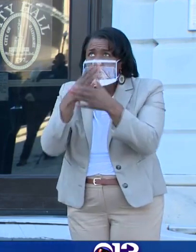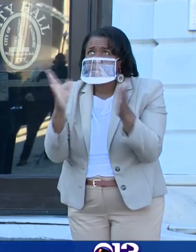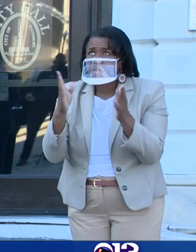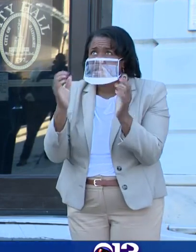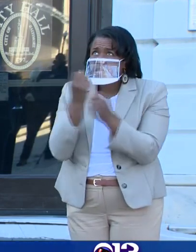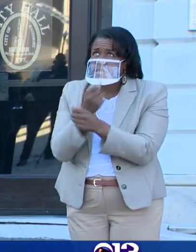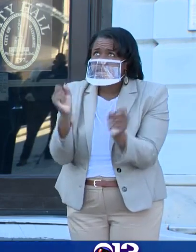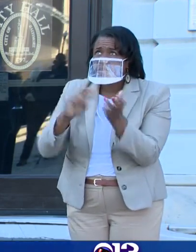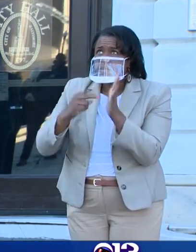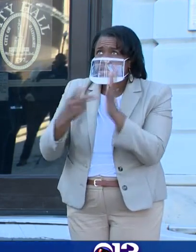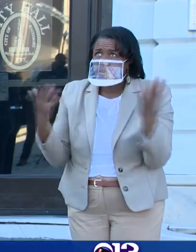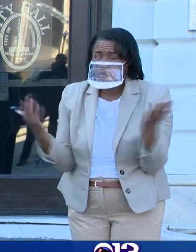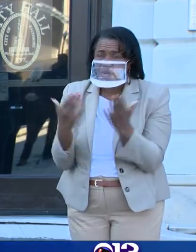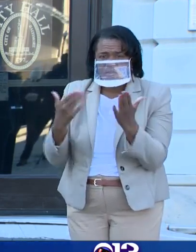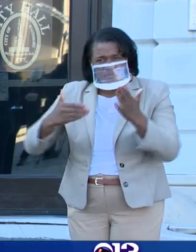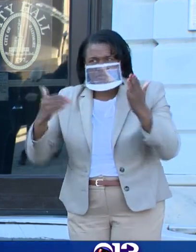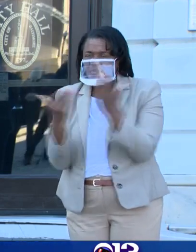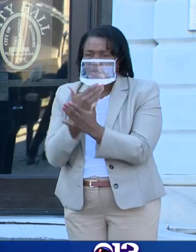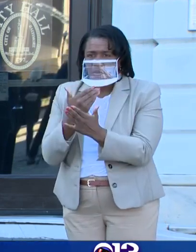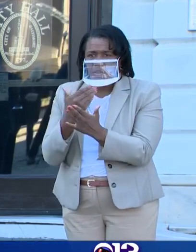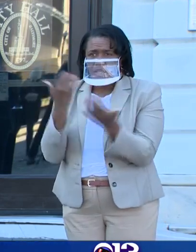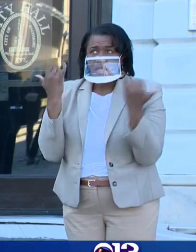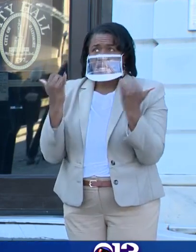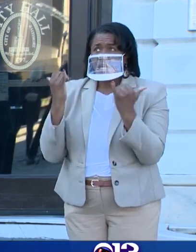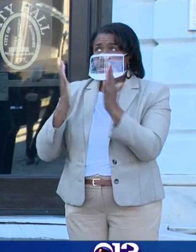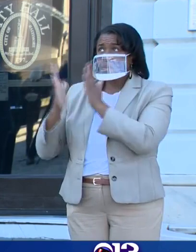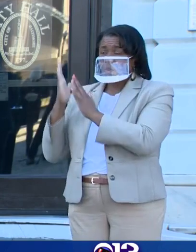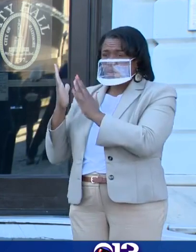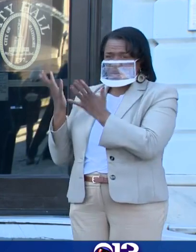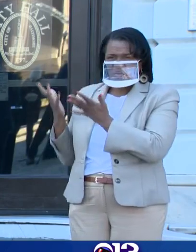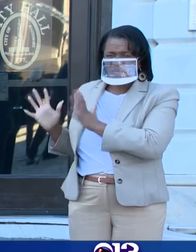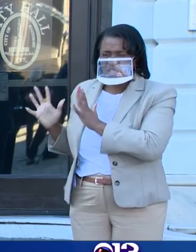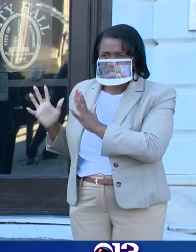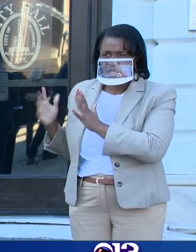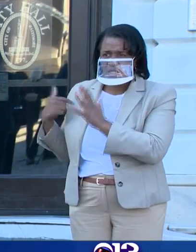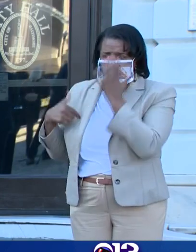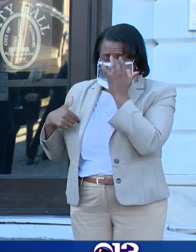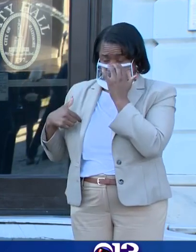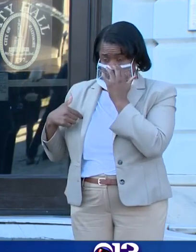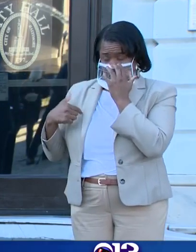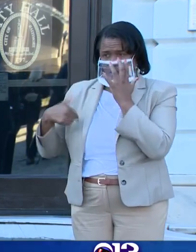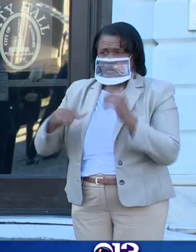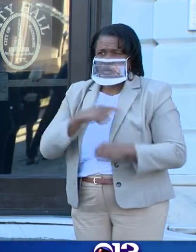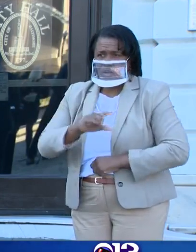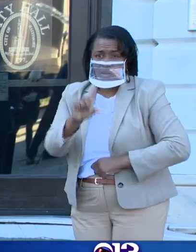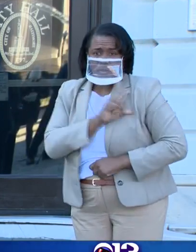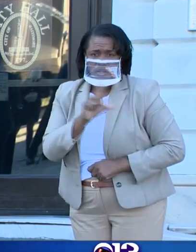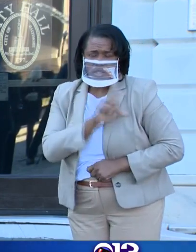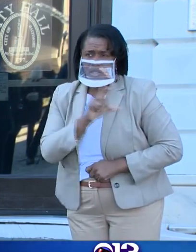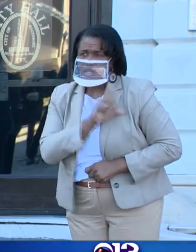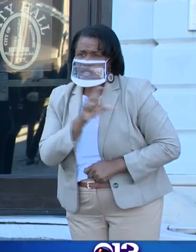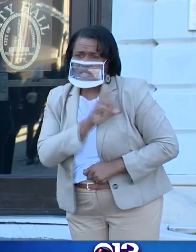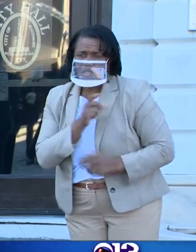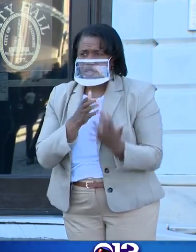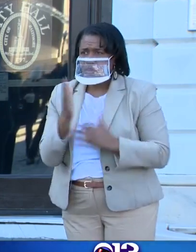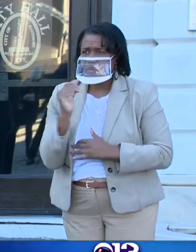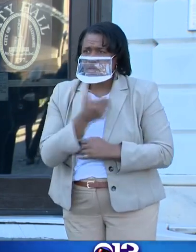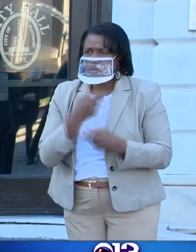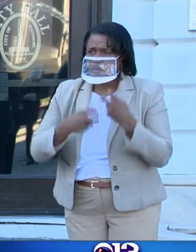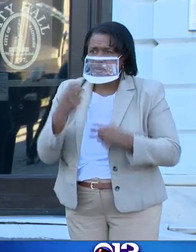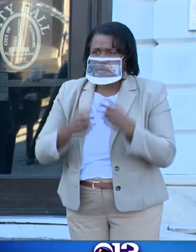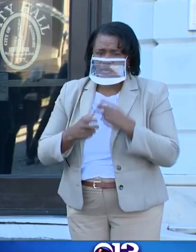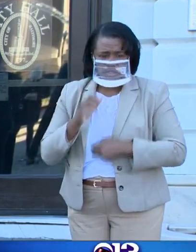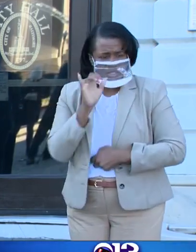means for us. Gone are the days where we attempt to solely police our way out of our problems.